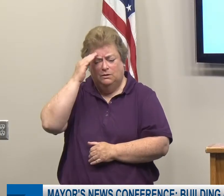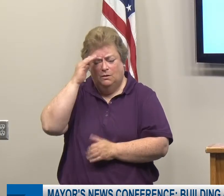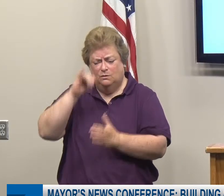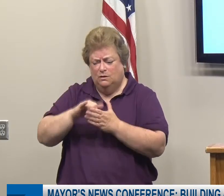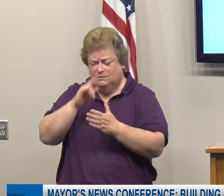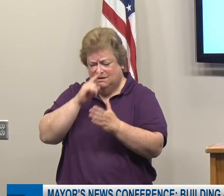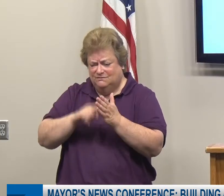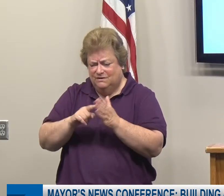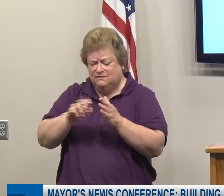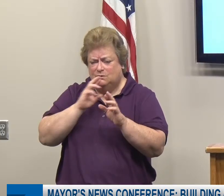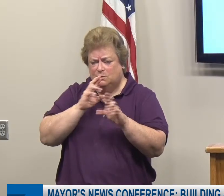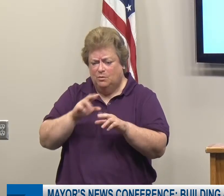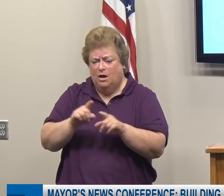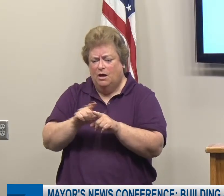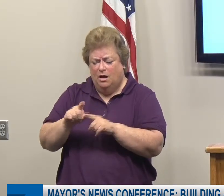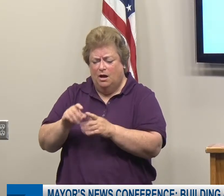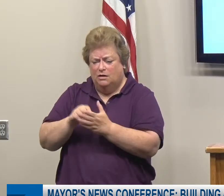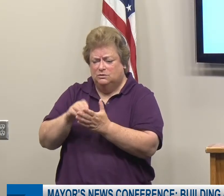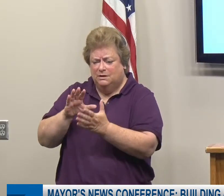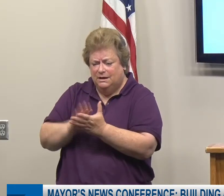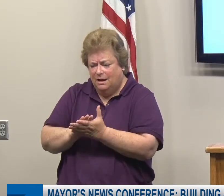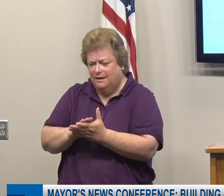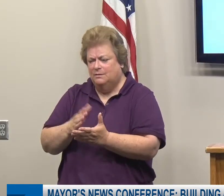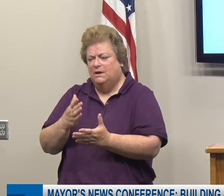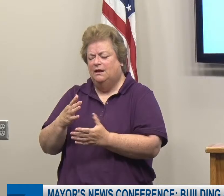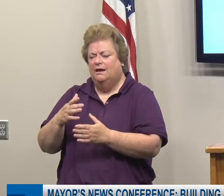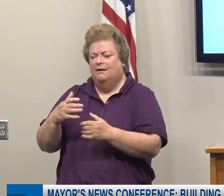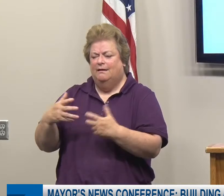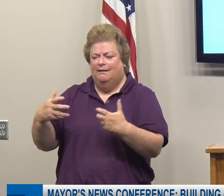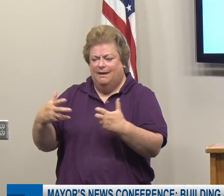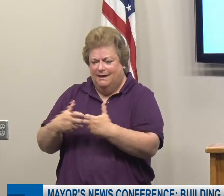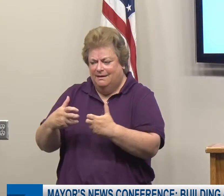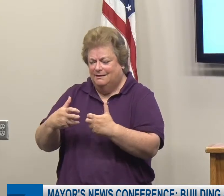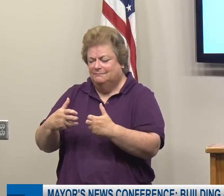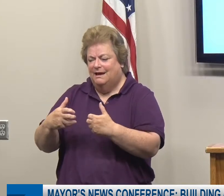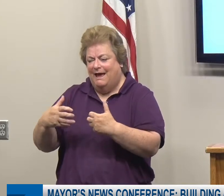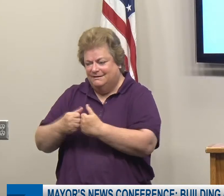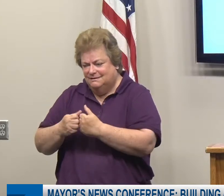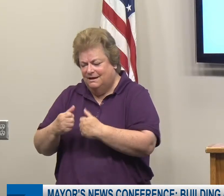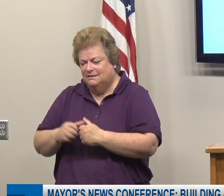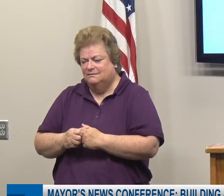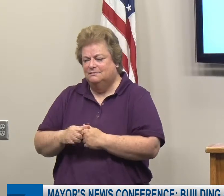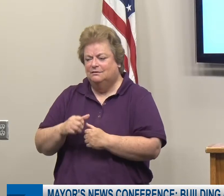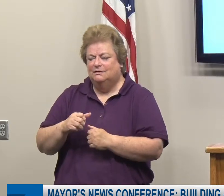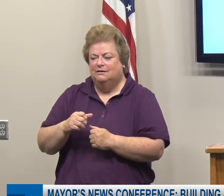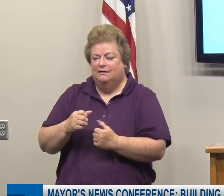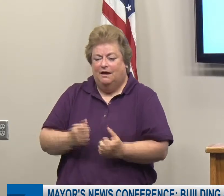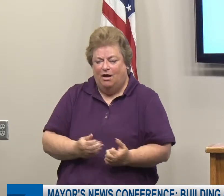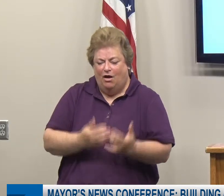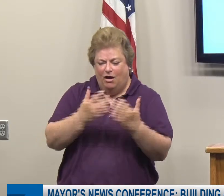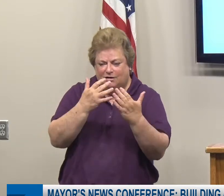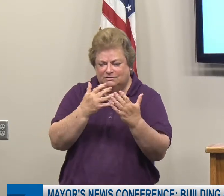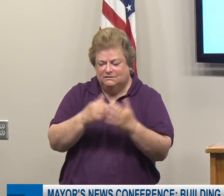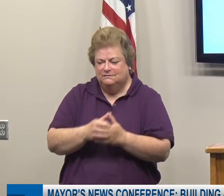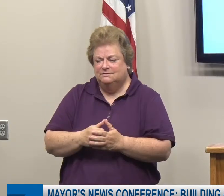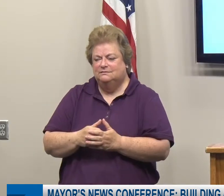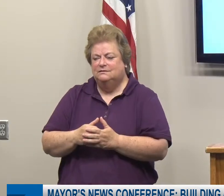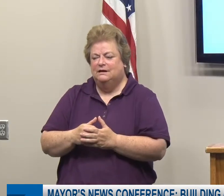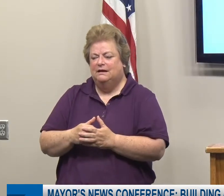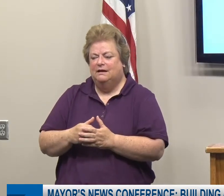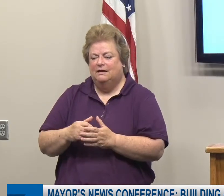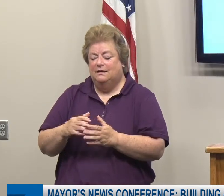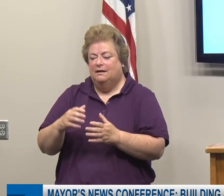investigative reports are also documenting hit-and-run accidents, arsons, countless dollars in property